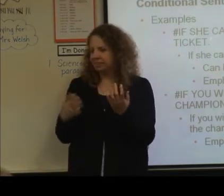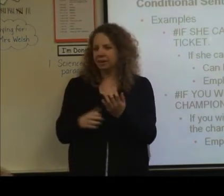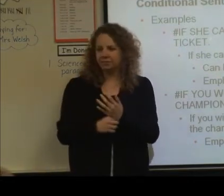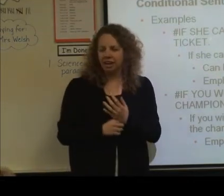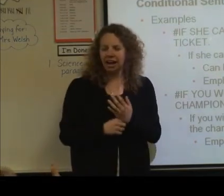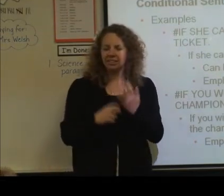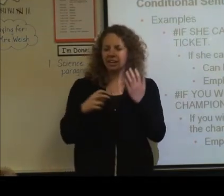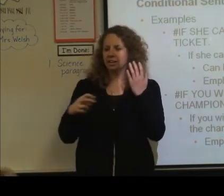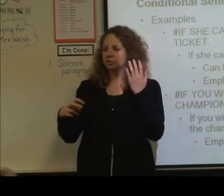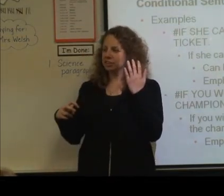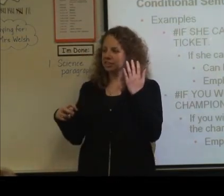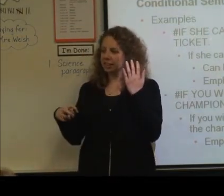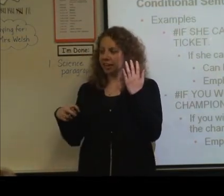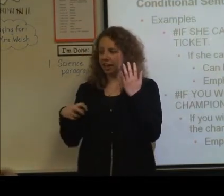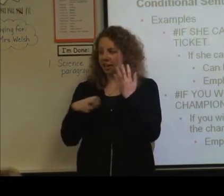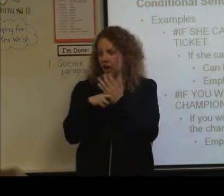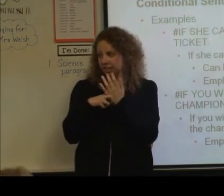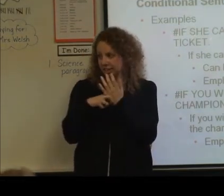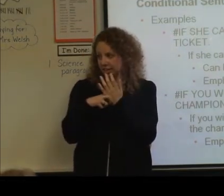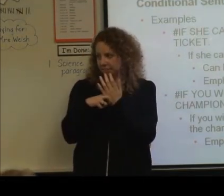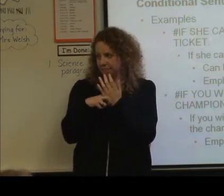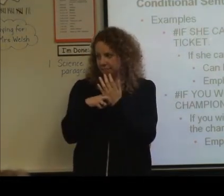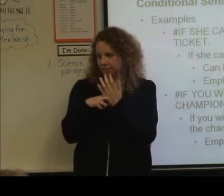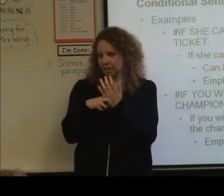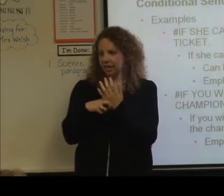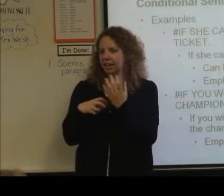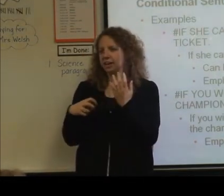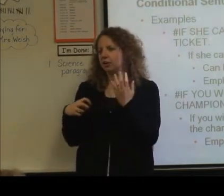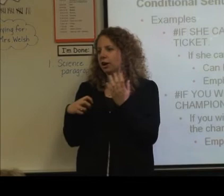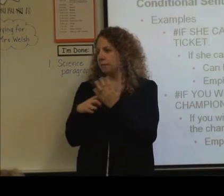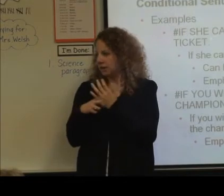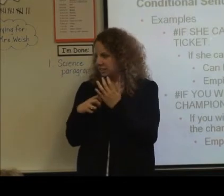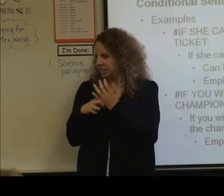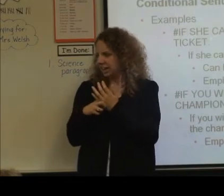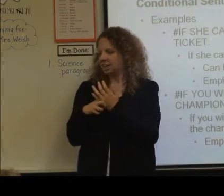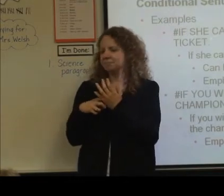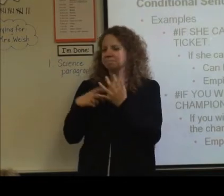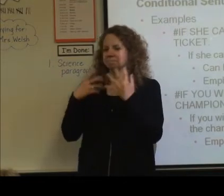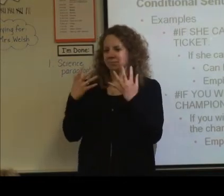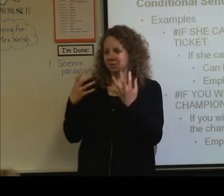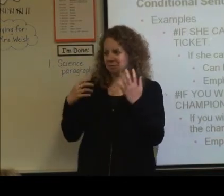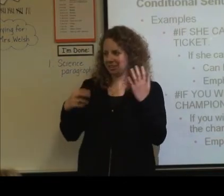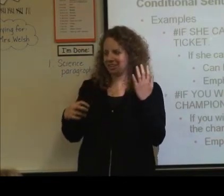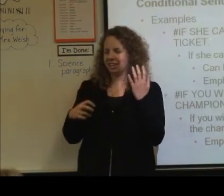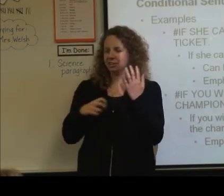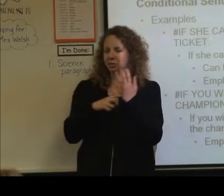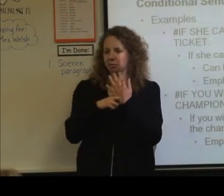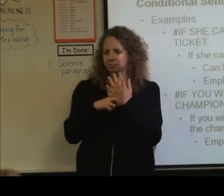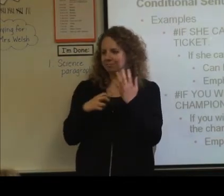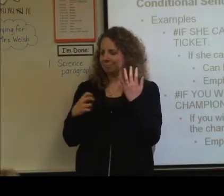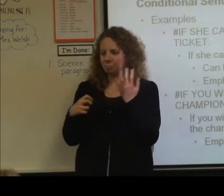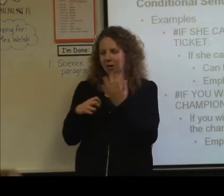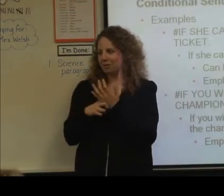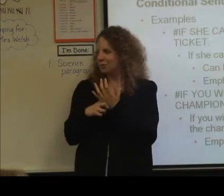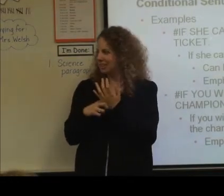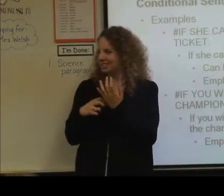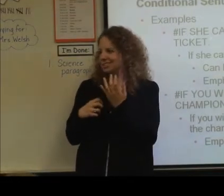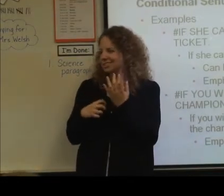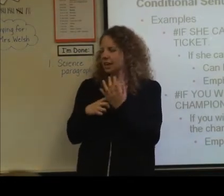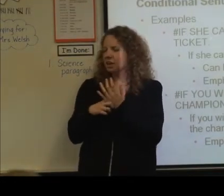yeah. I think I usually see like I got a ticket, or I bought a ticket, something like that. So, but really this is,